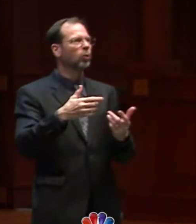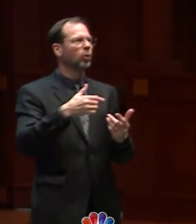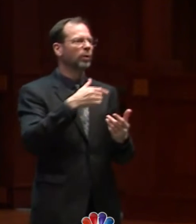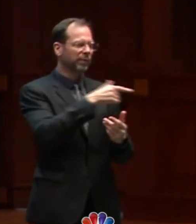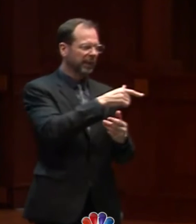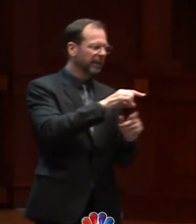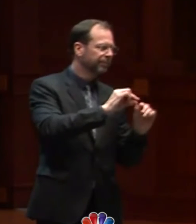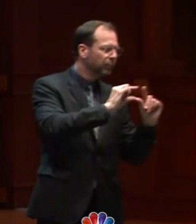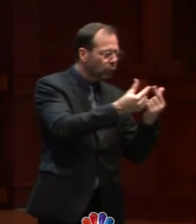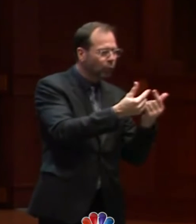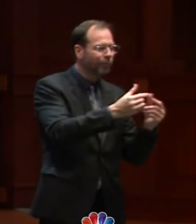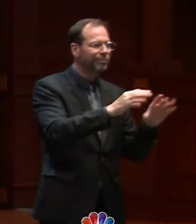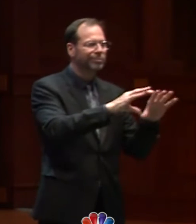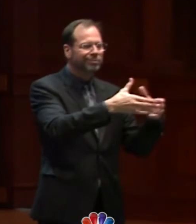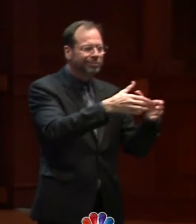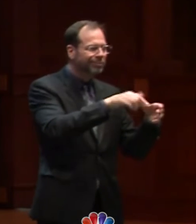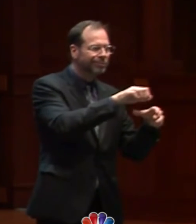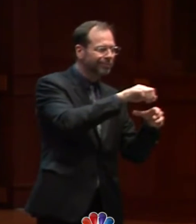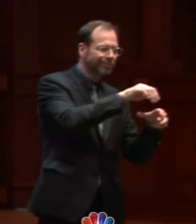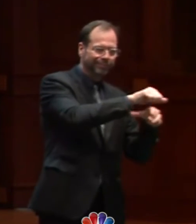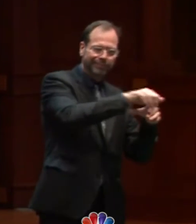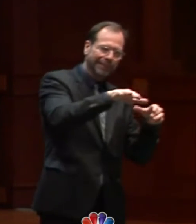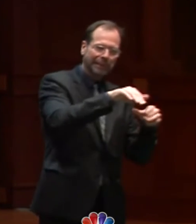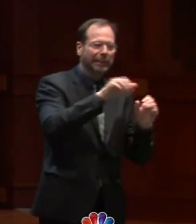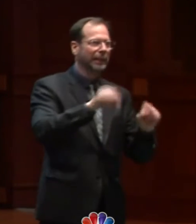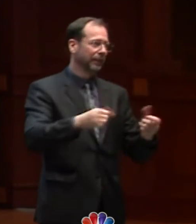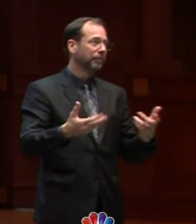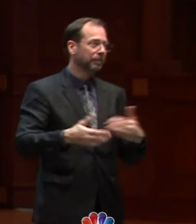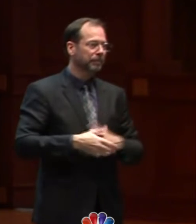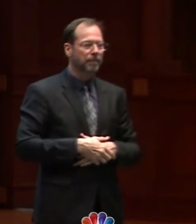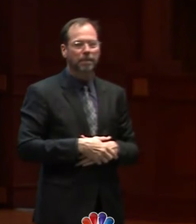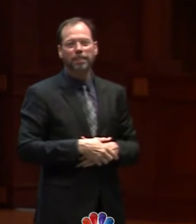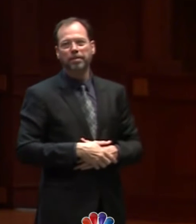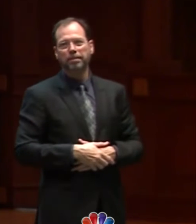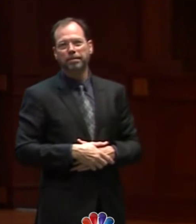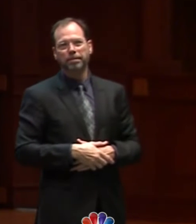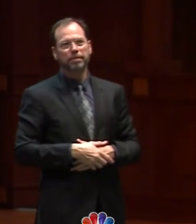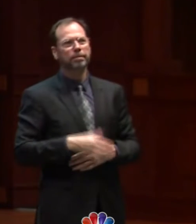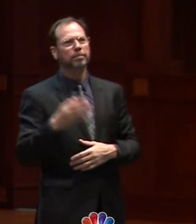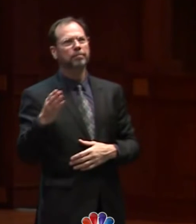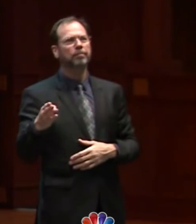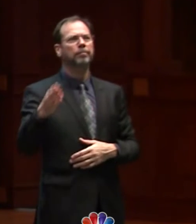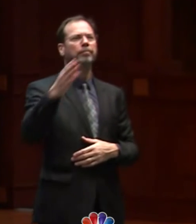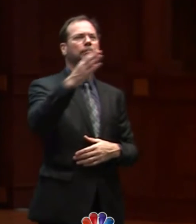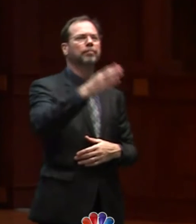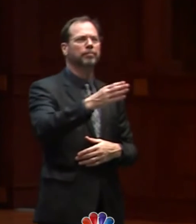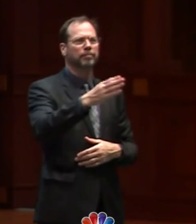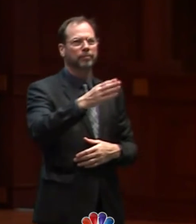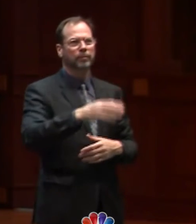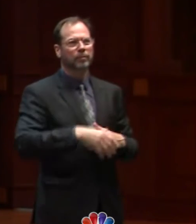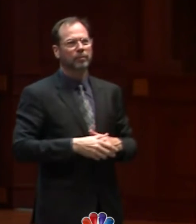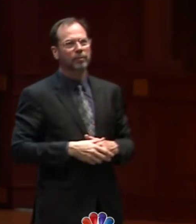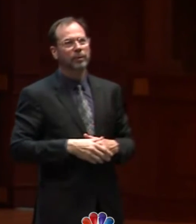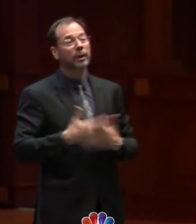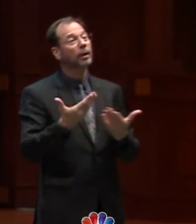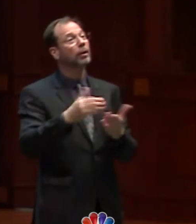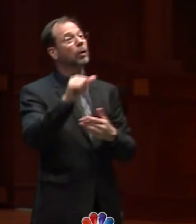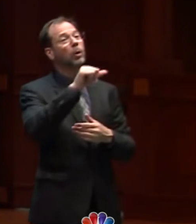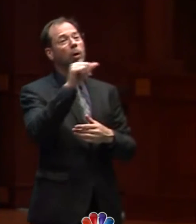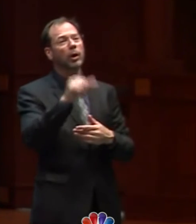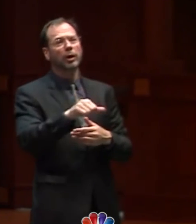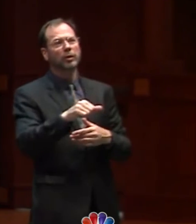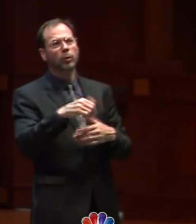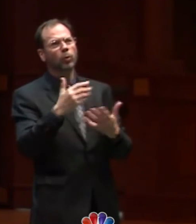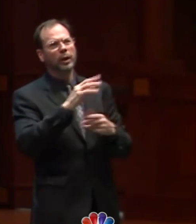council, that group body, would be able to help you with that. What are specific facilities here in Austin,